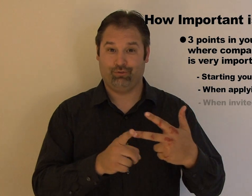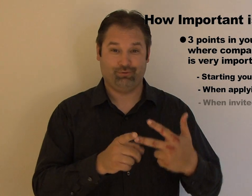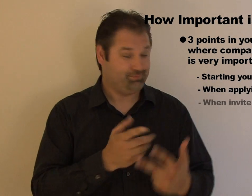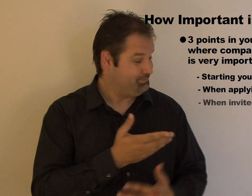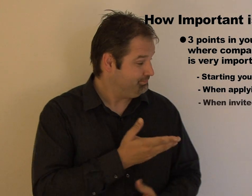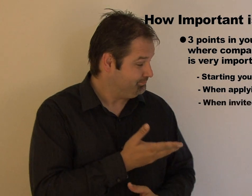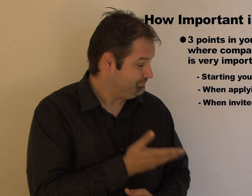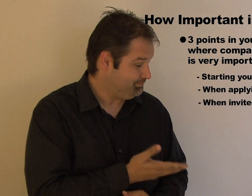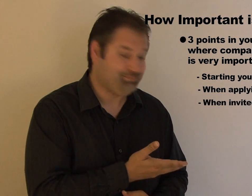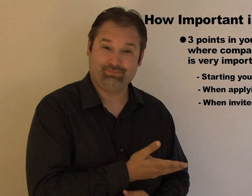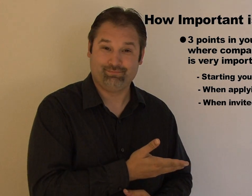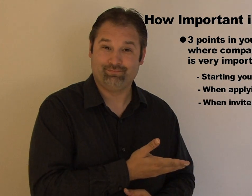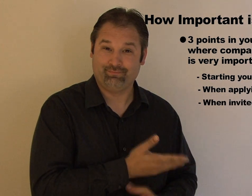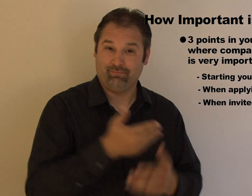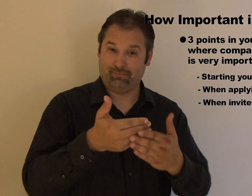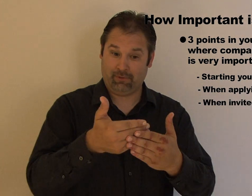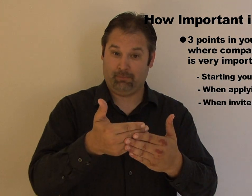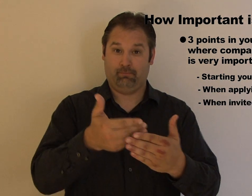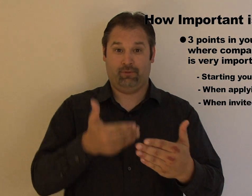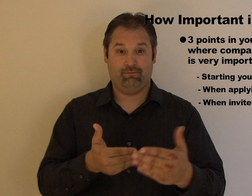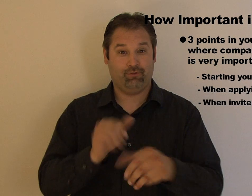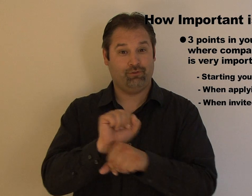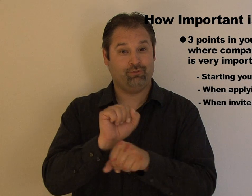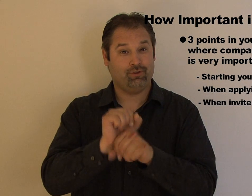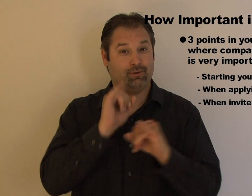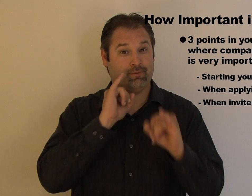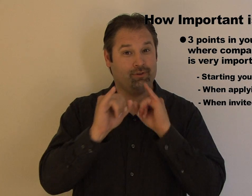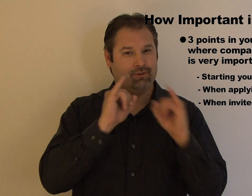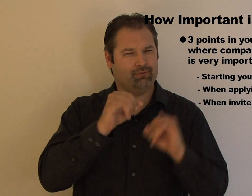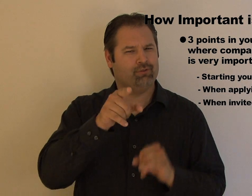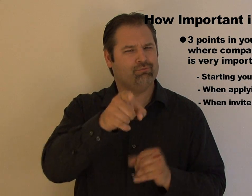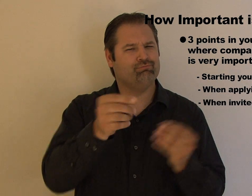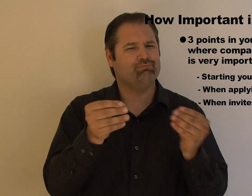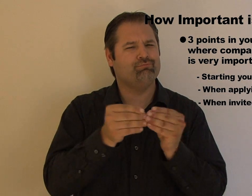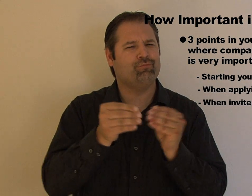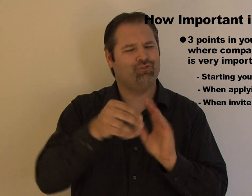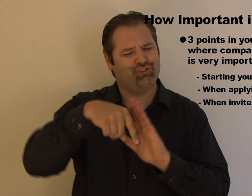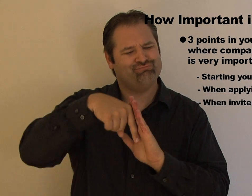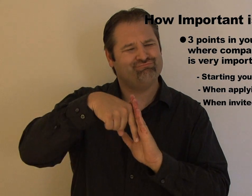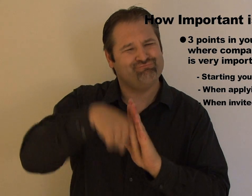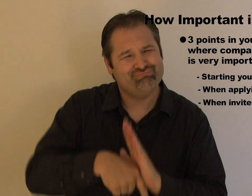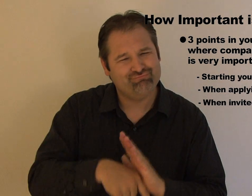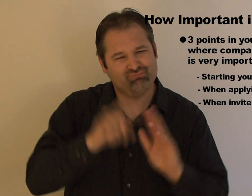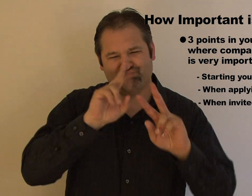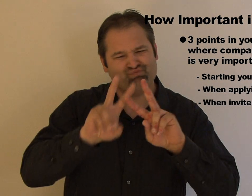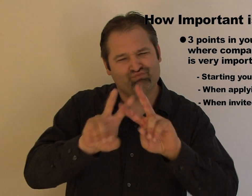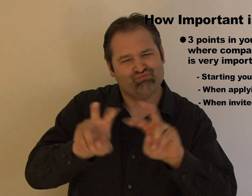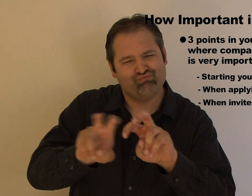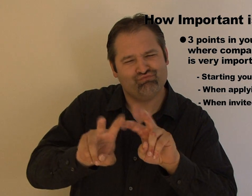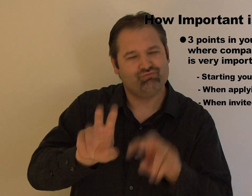And third, when invited to an interview, you should perform in-depth research before going to the job